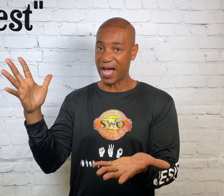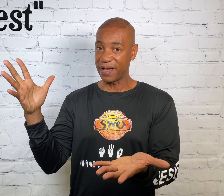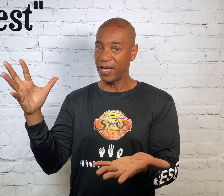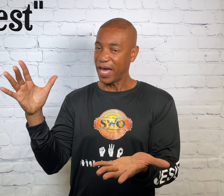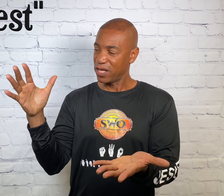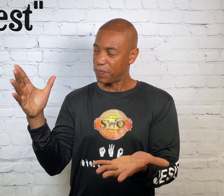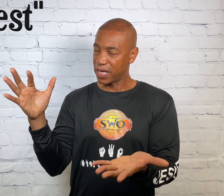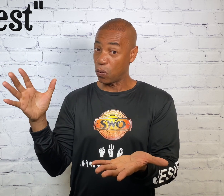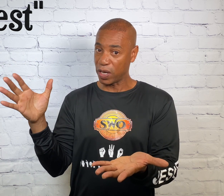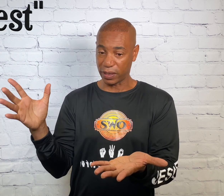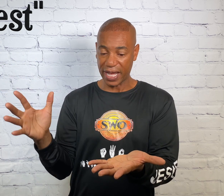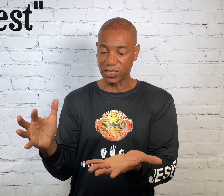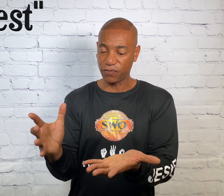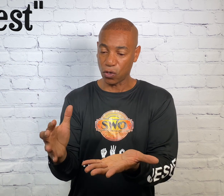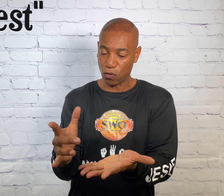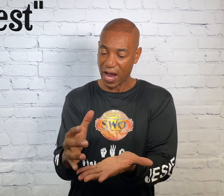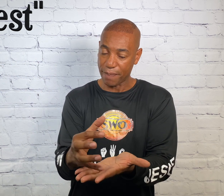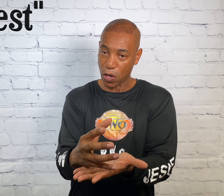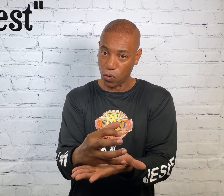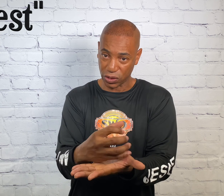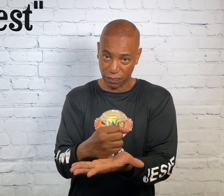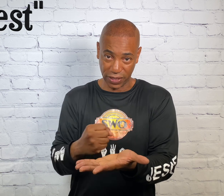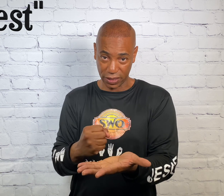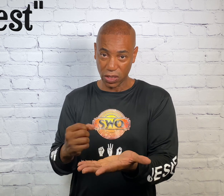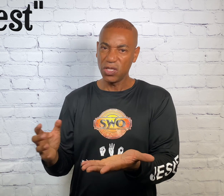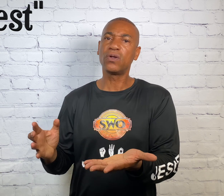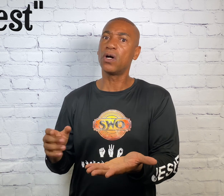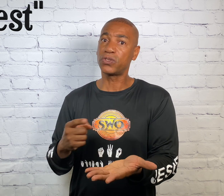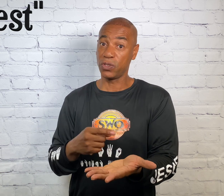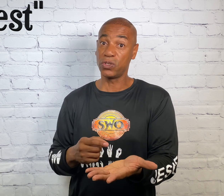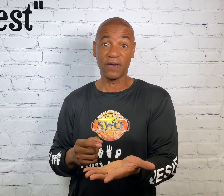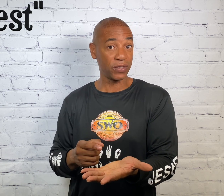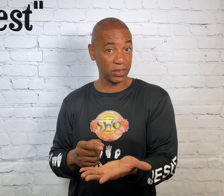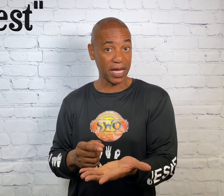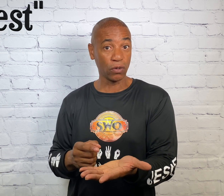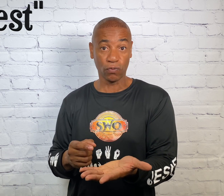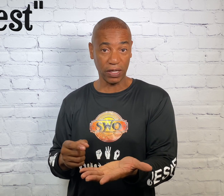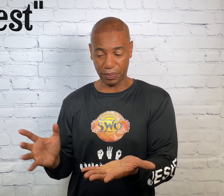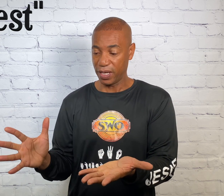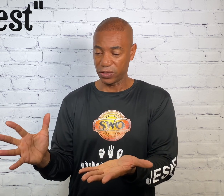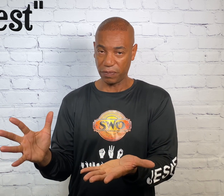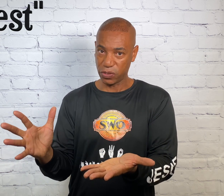5, and you begin to wiggle it as if you're grabbing hold of some things. You can also use that for the sign reap. So let me do that